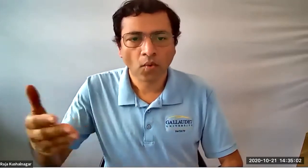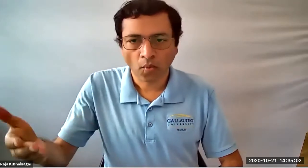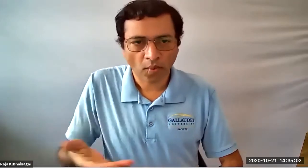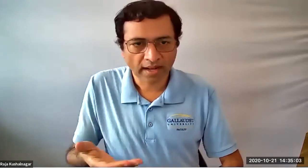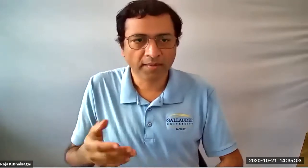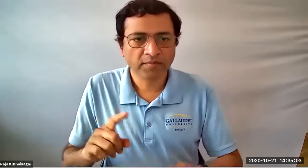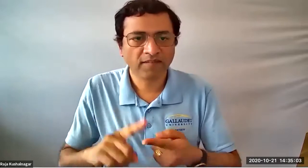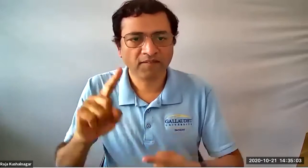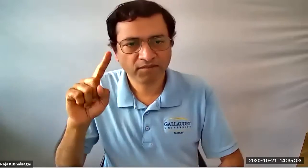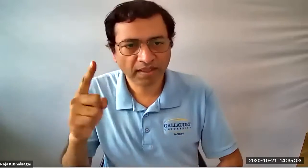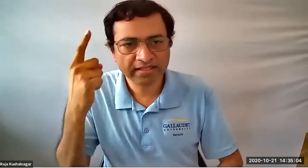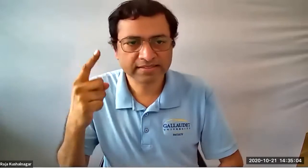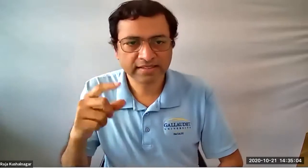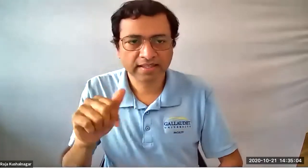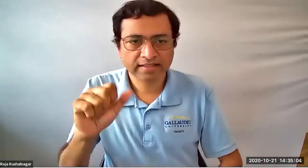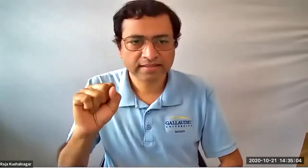Okay.